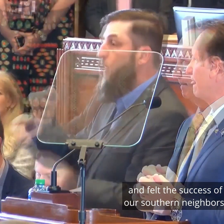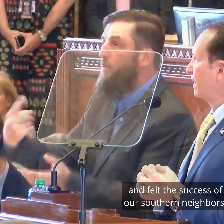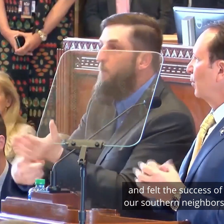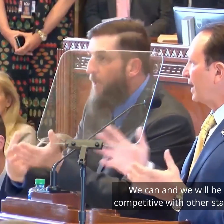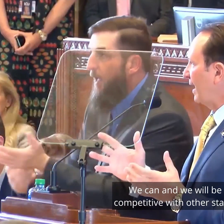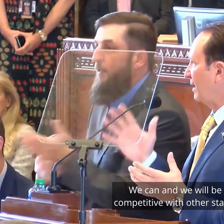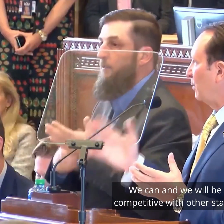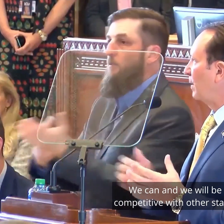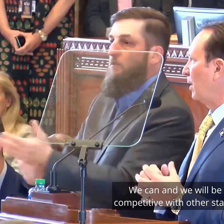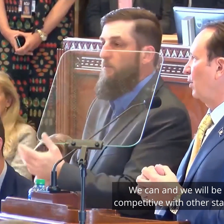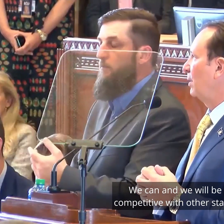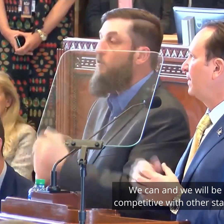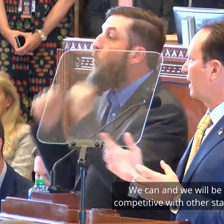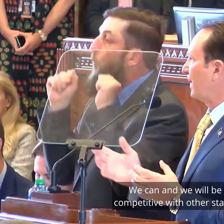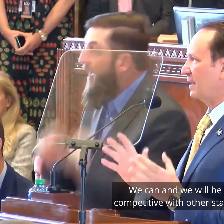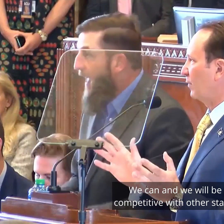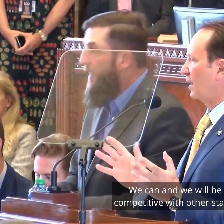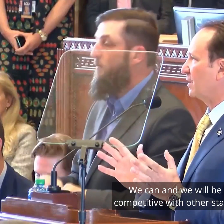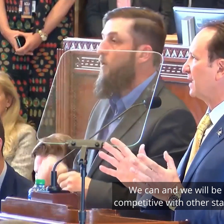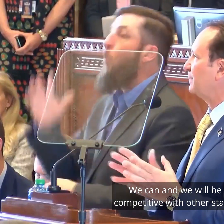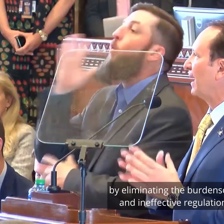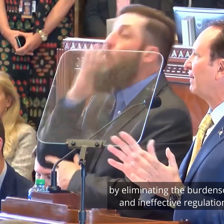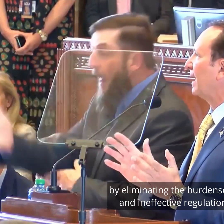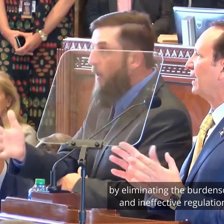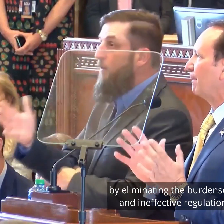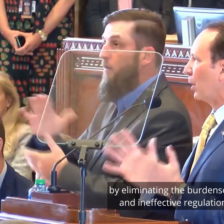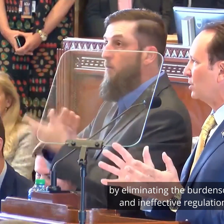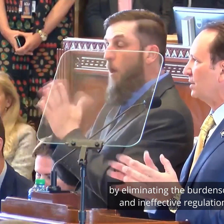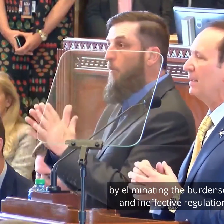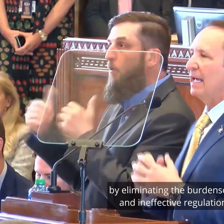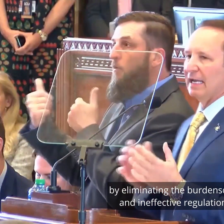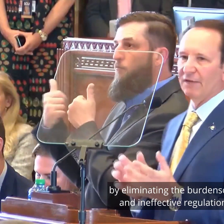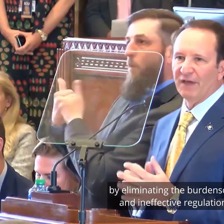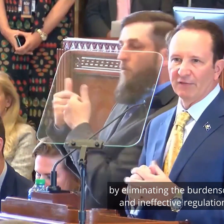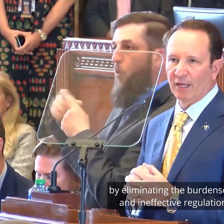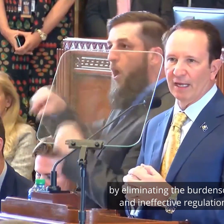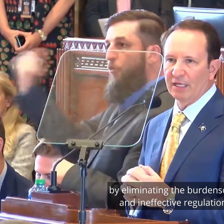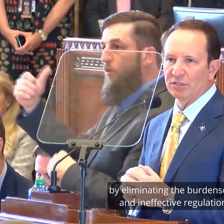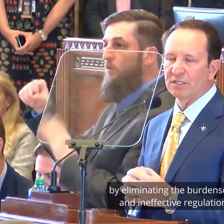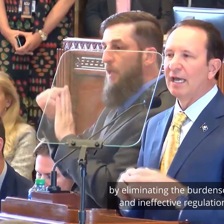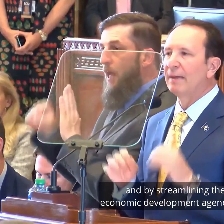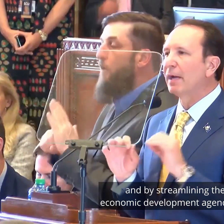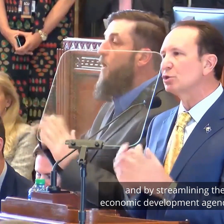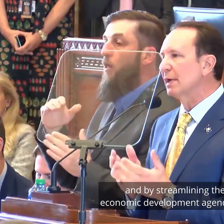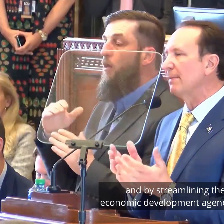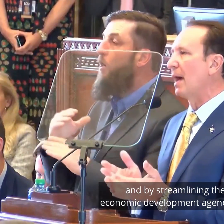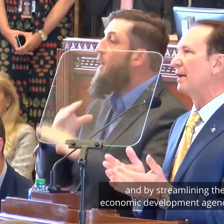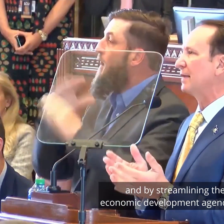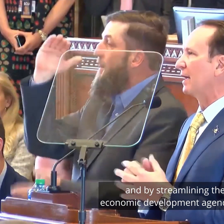neighbors. We can and we will be competitive with other states by eliminating the burdensome and ineffective regulations and